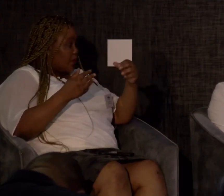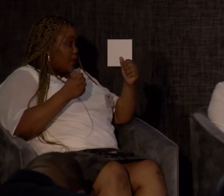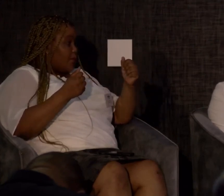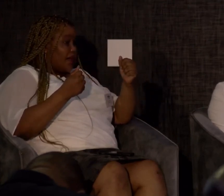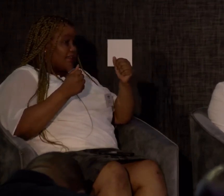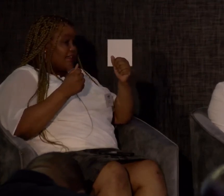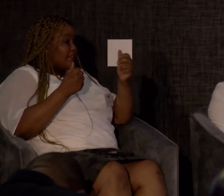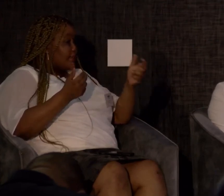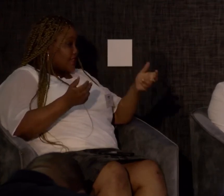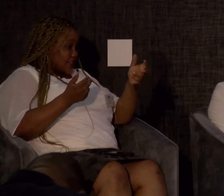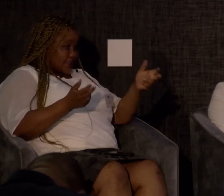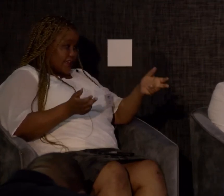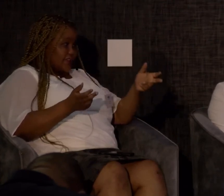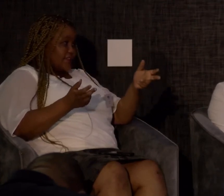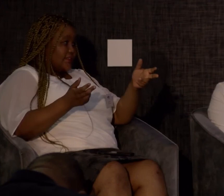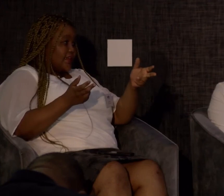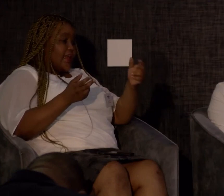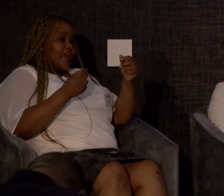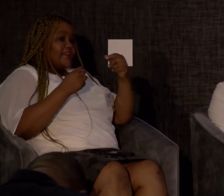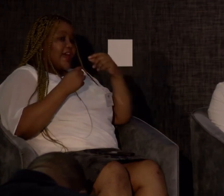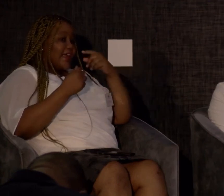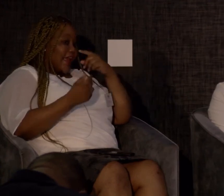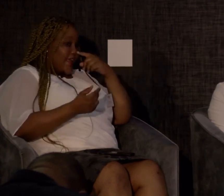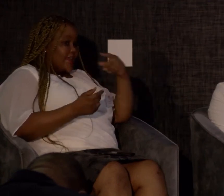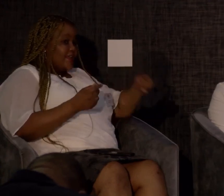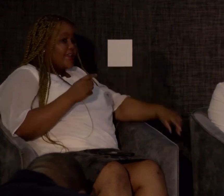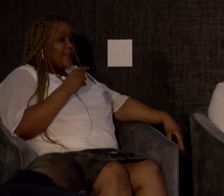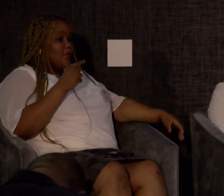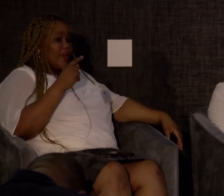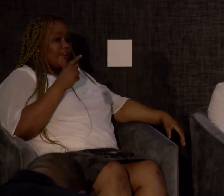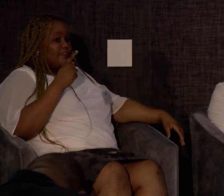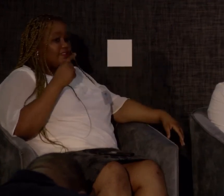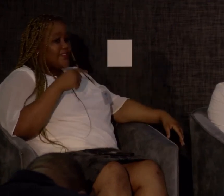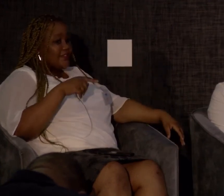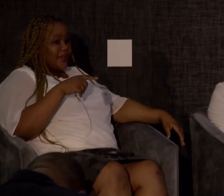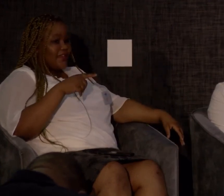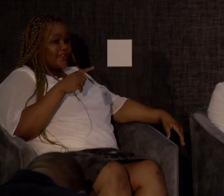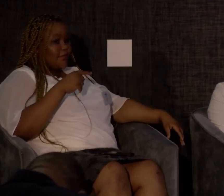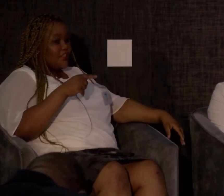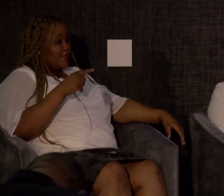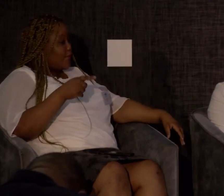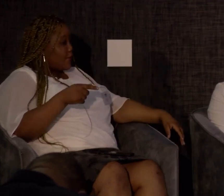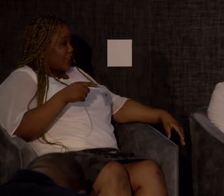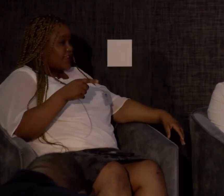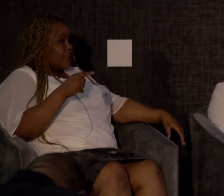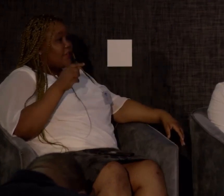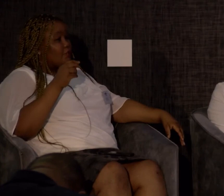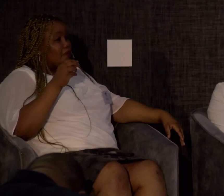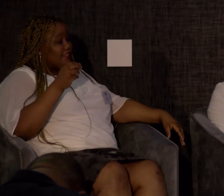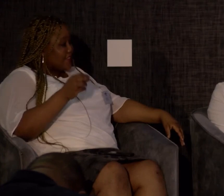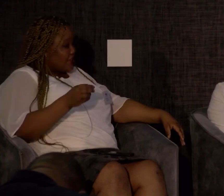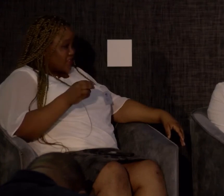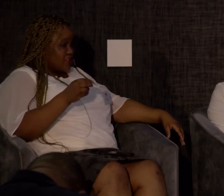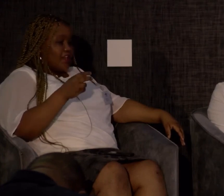people, but it seems they are redundant. And again, when decision makers are put in the forefront to